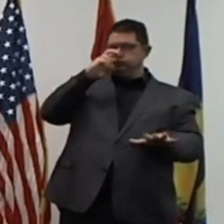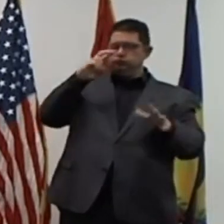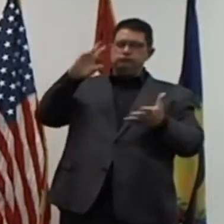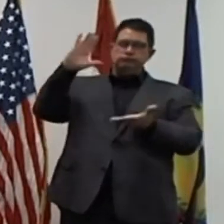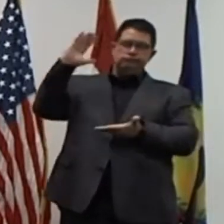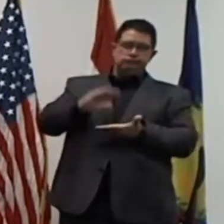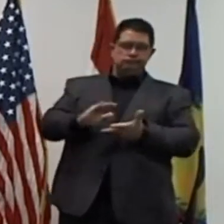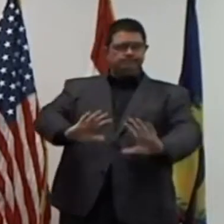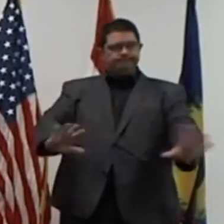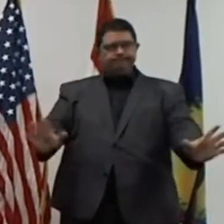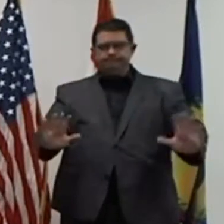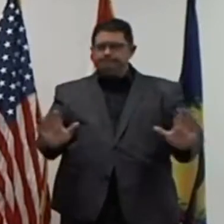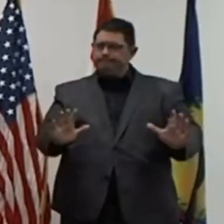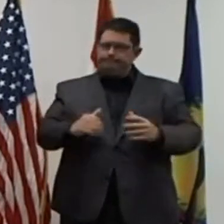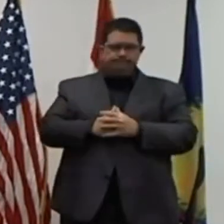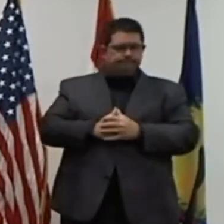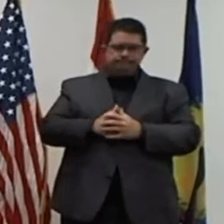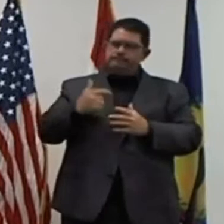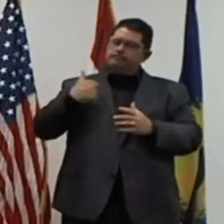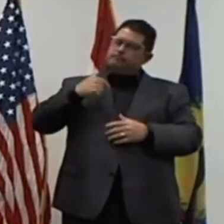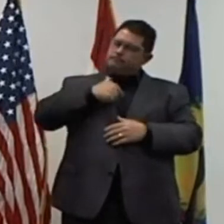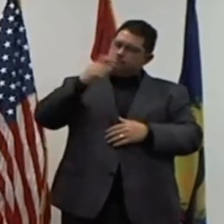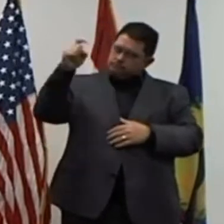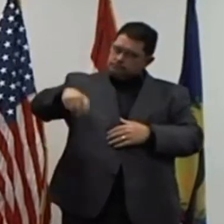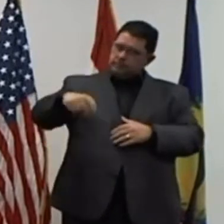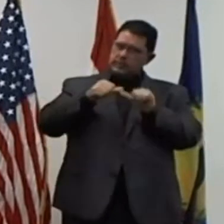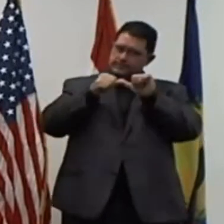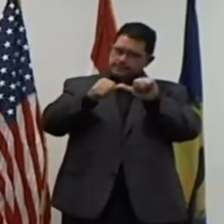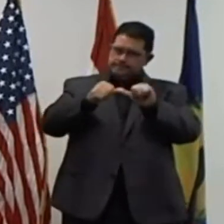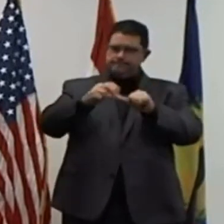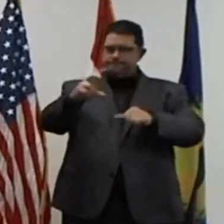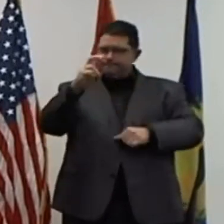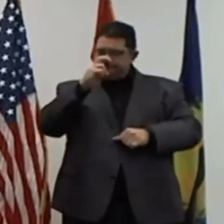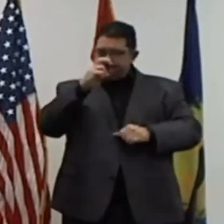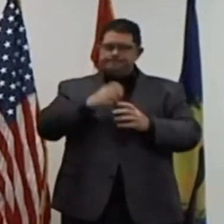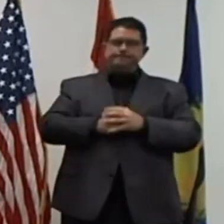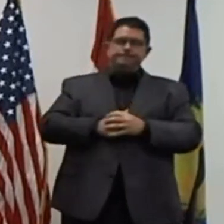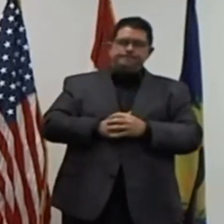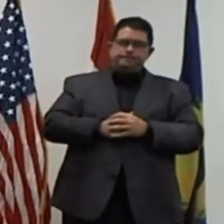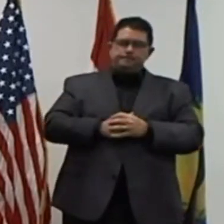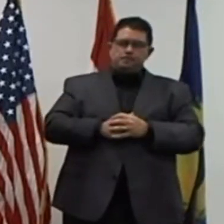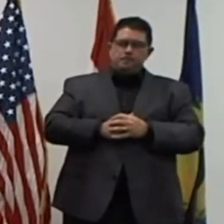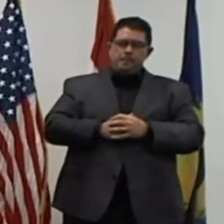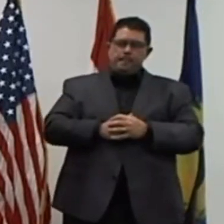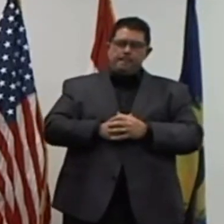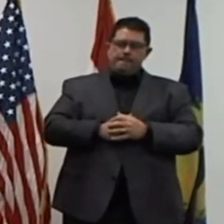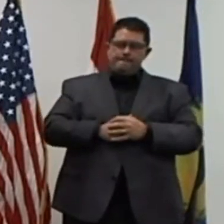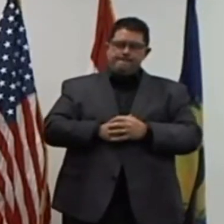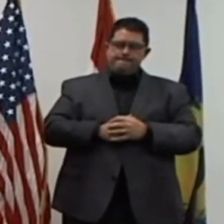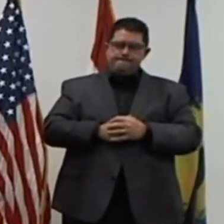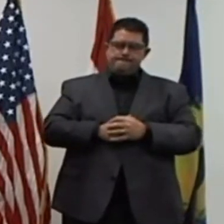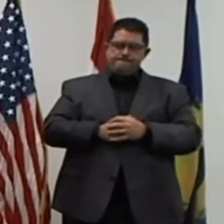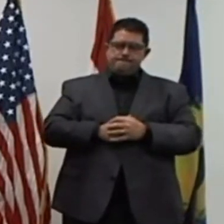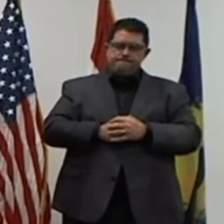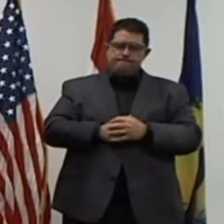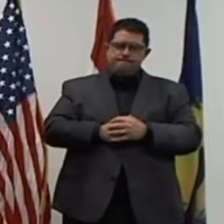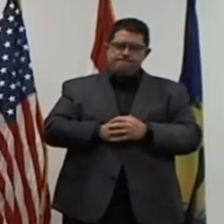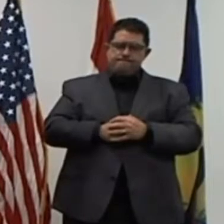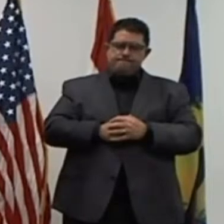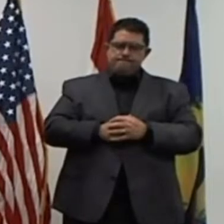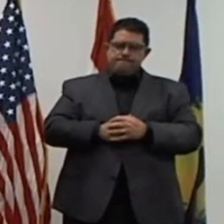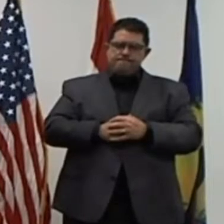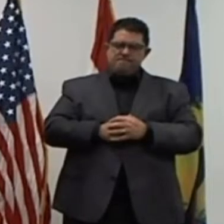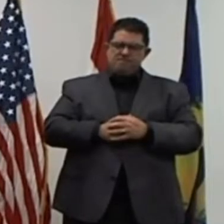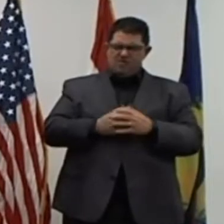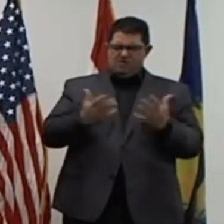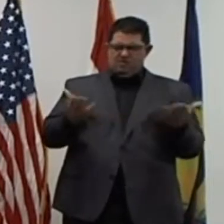collaborative effort that we have made so far to control the spread of this virus in our community. We are closely watching the data